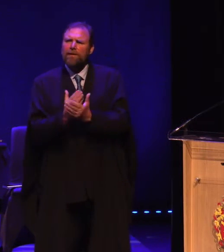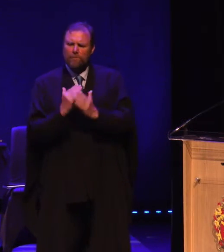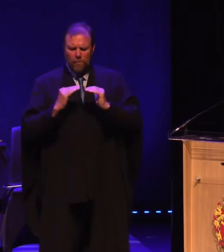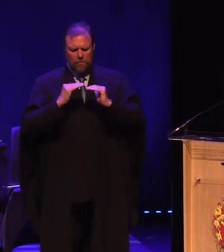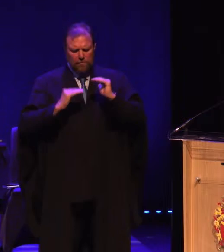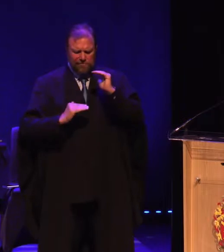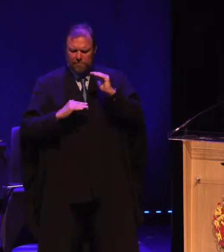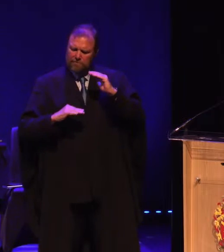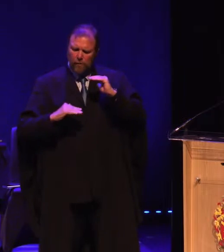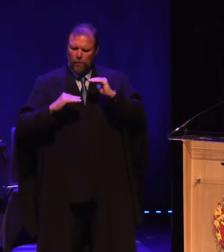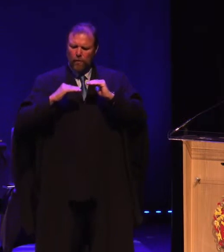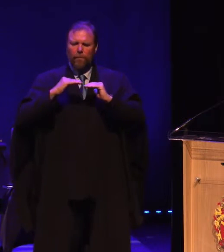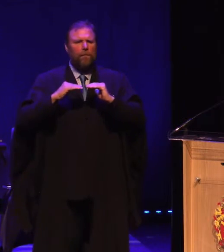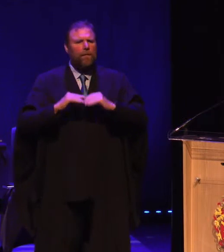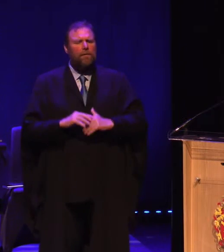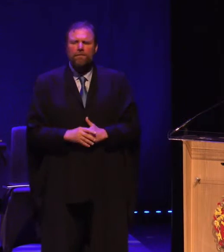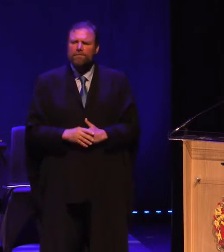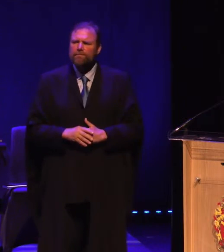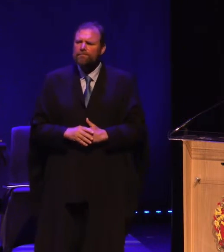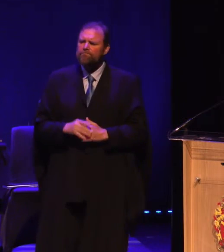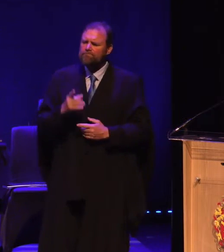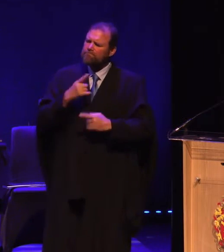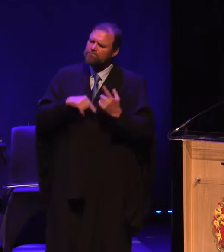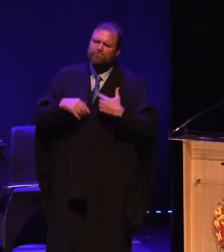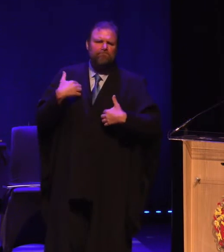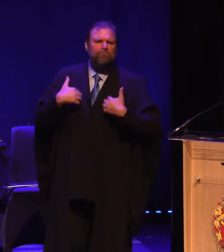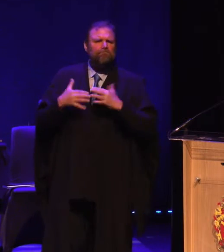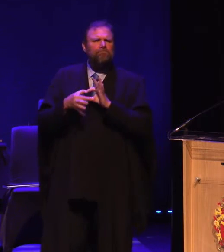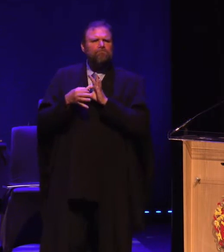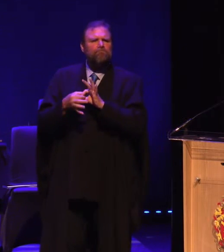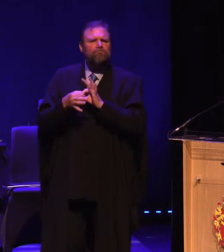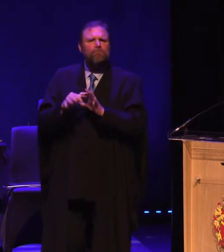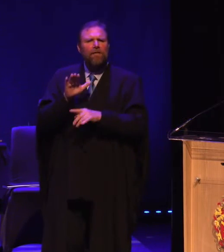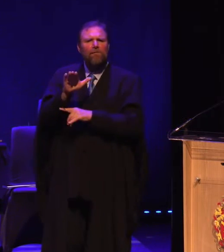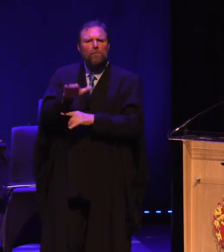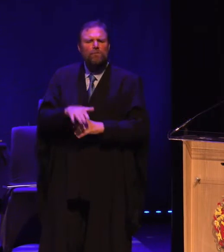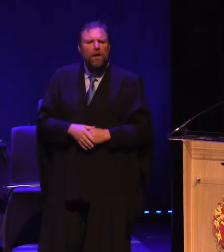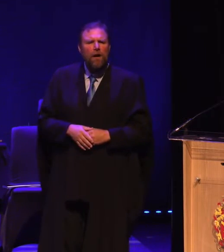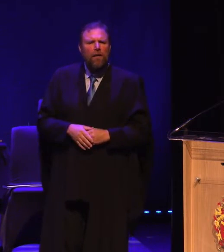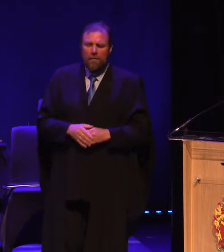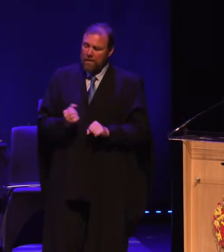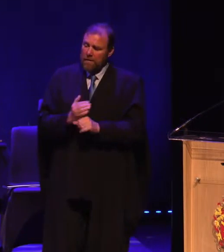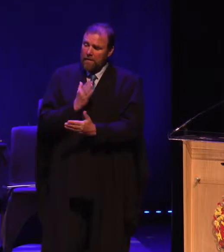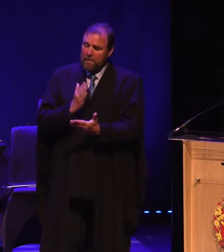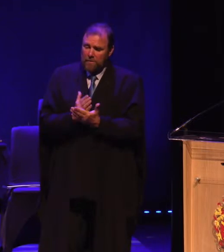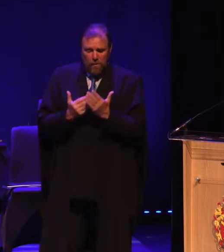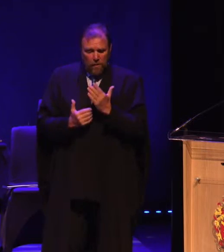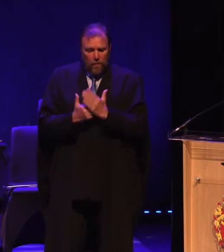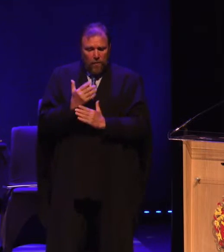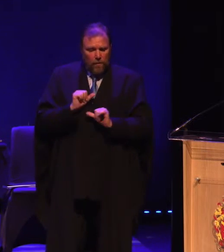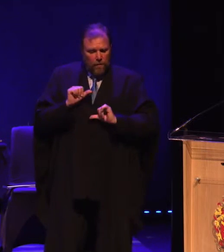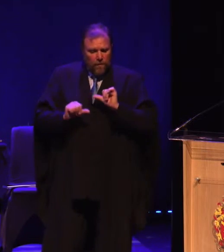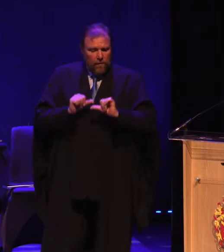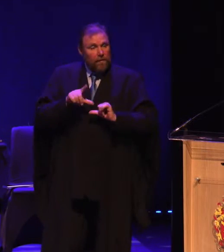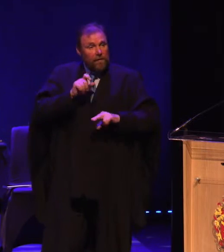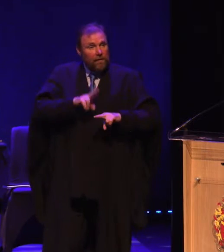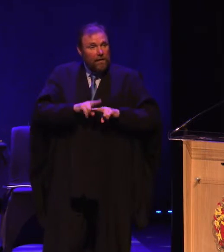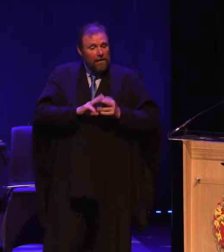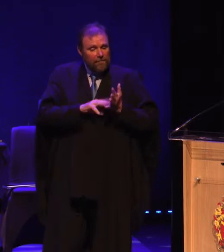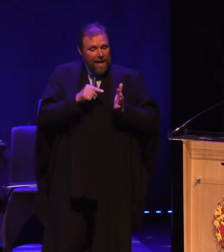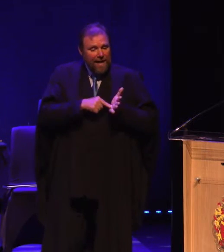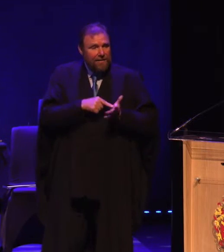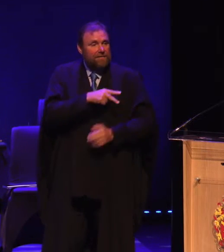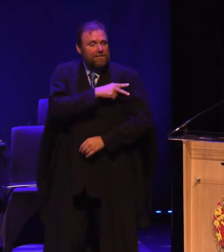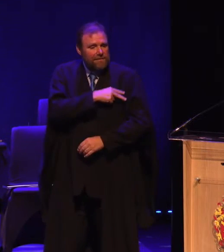today. We're really looking forward to working with Fiona in the future to further develop how Cardiff Met staff and